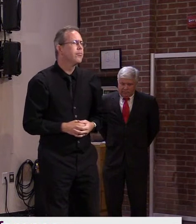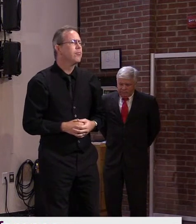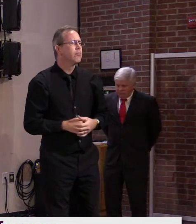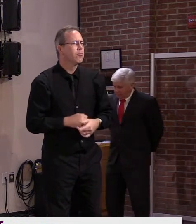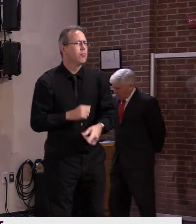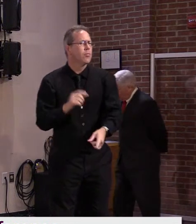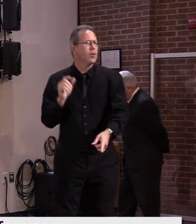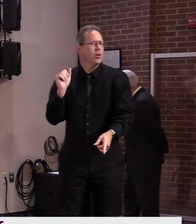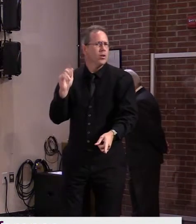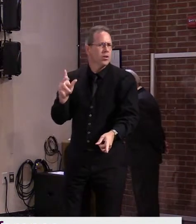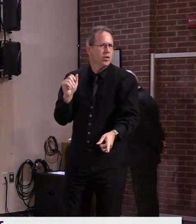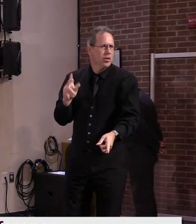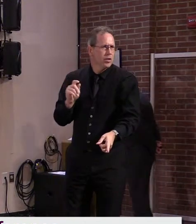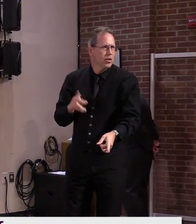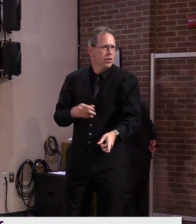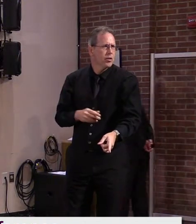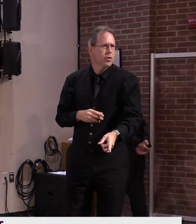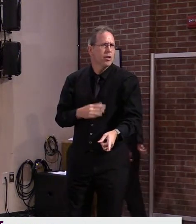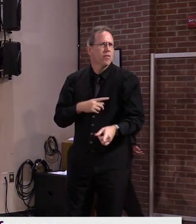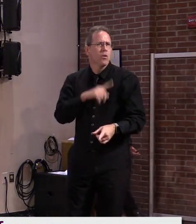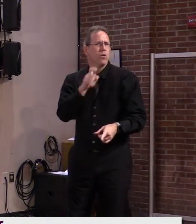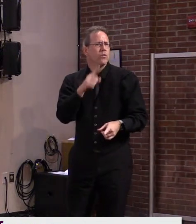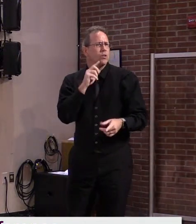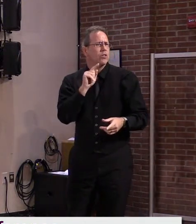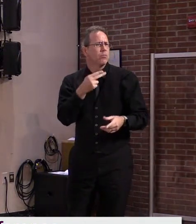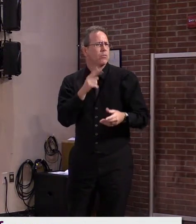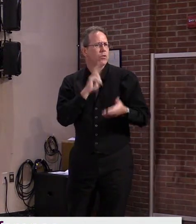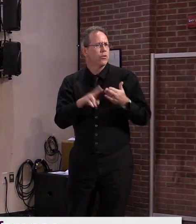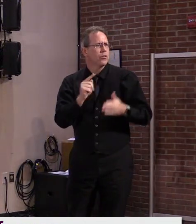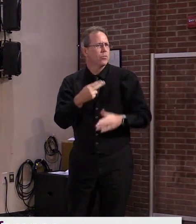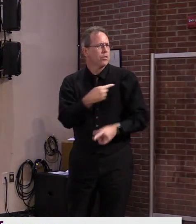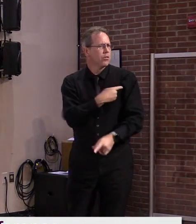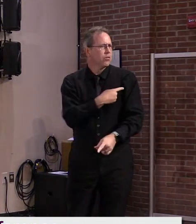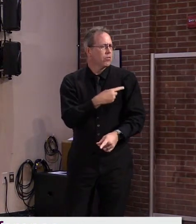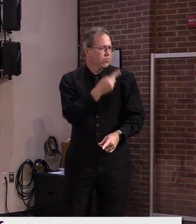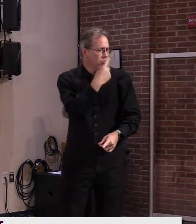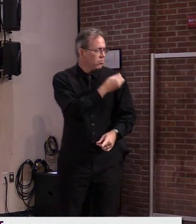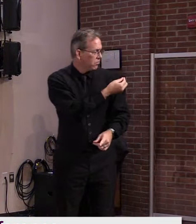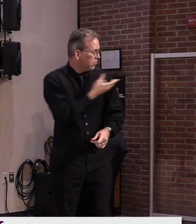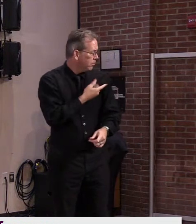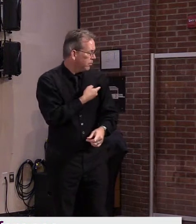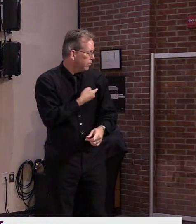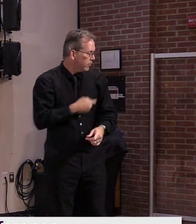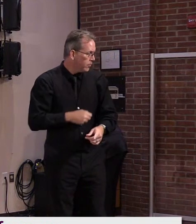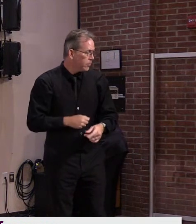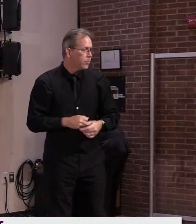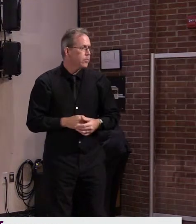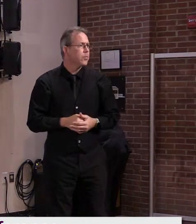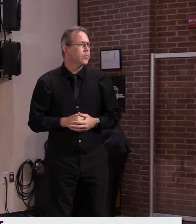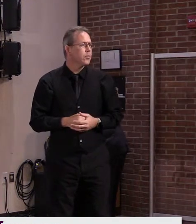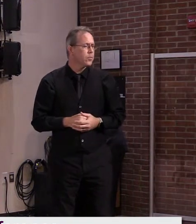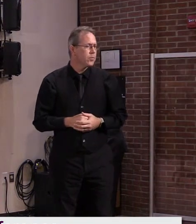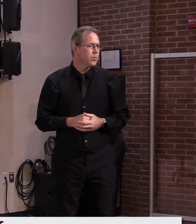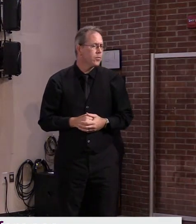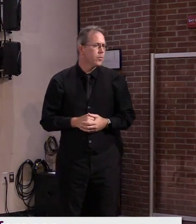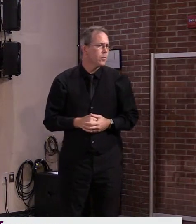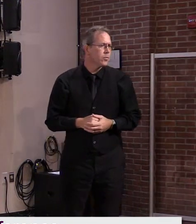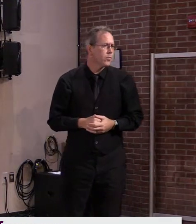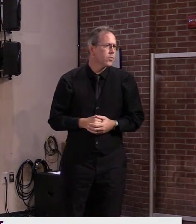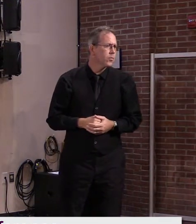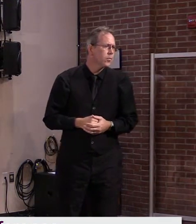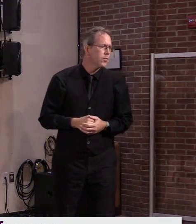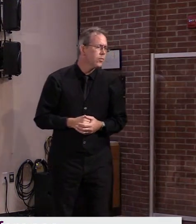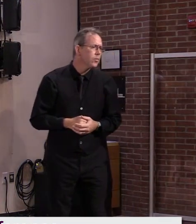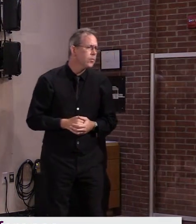Smith could tell us how many, it seems like the groups that are now eligible for a booster has